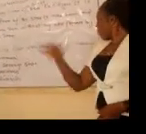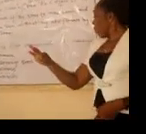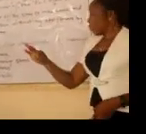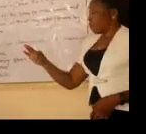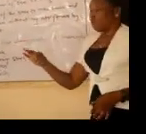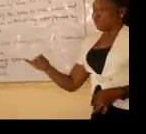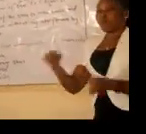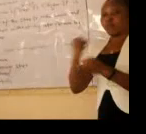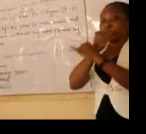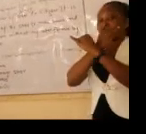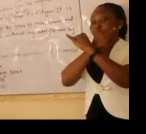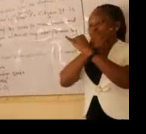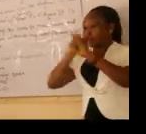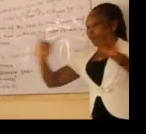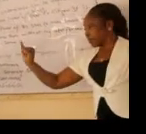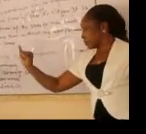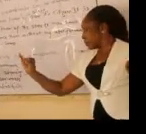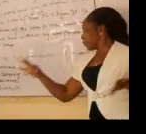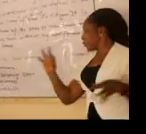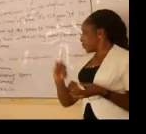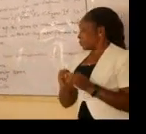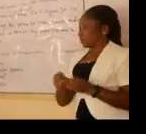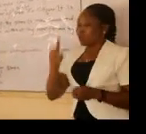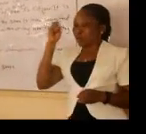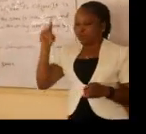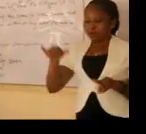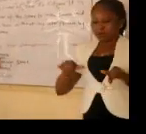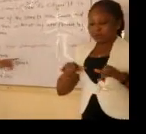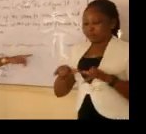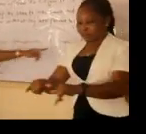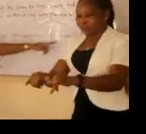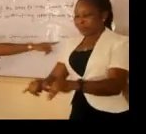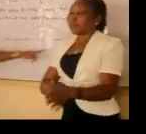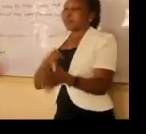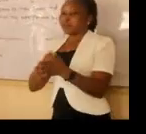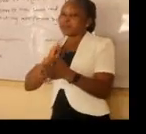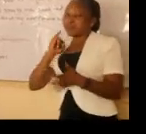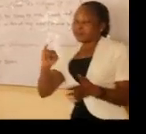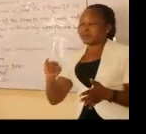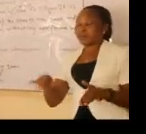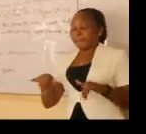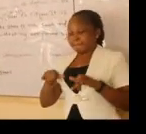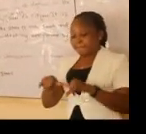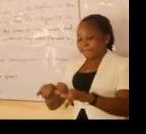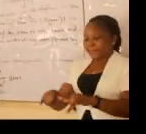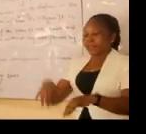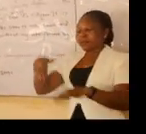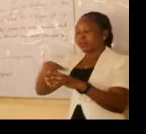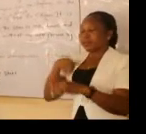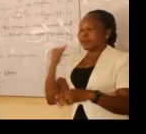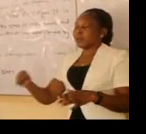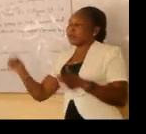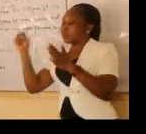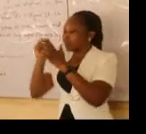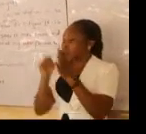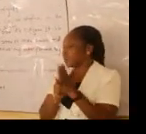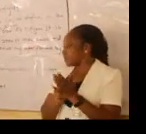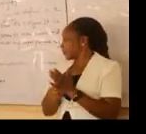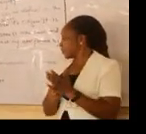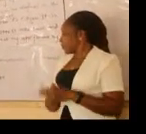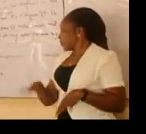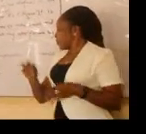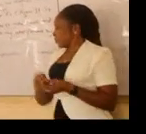List. 1, permanence. Sovereignty is permanent in a state. Then a